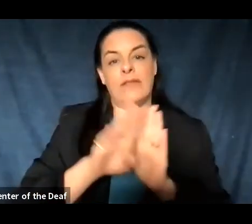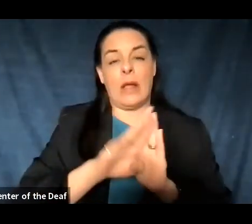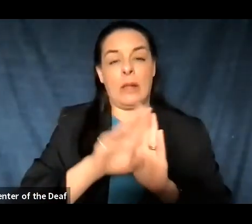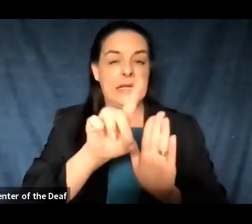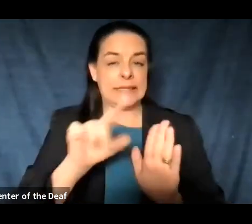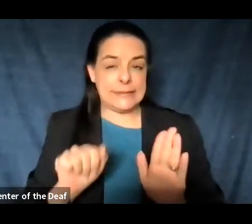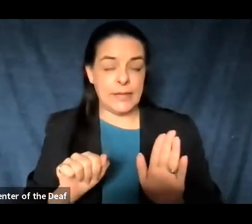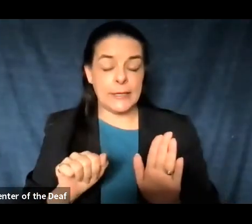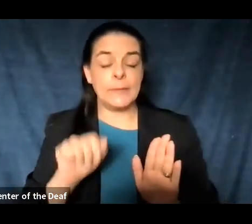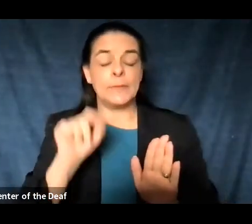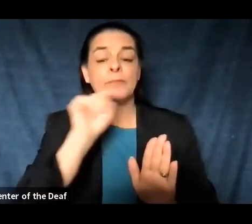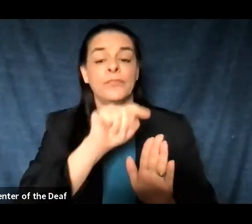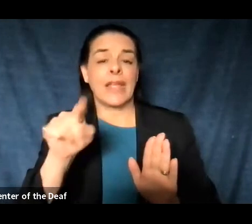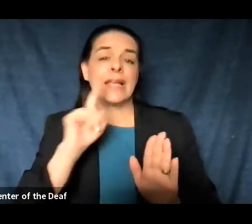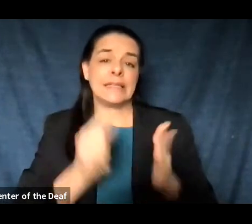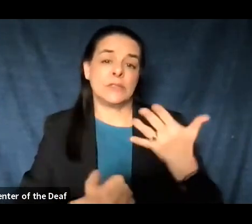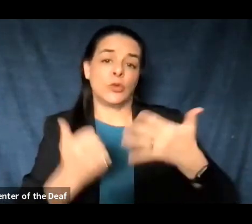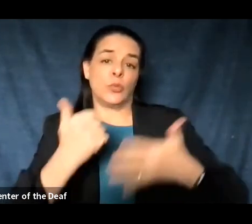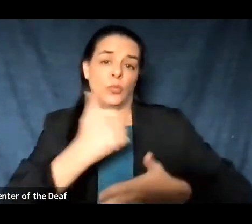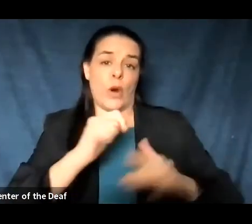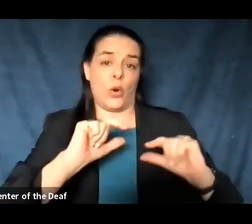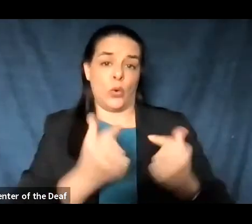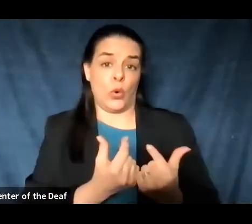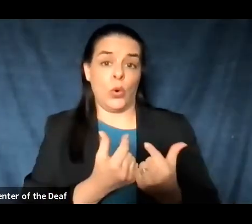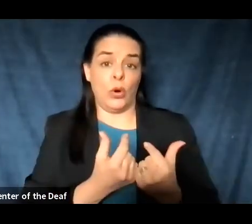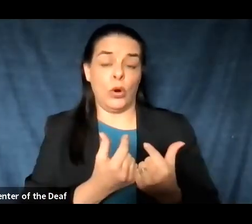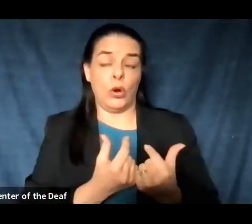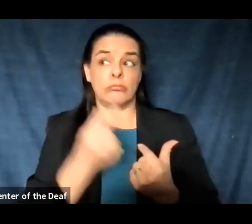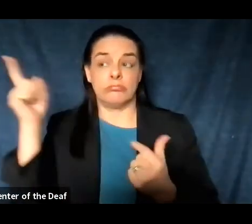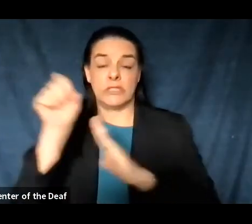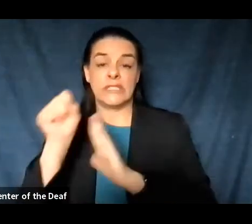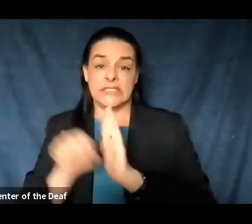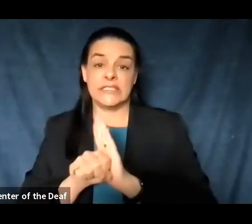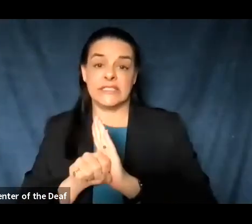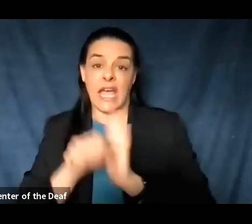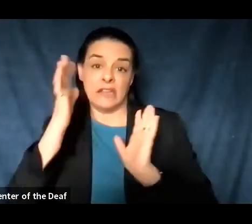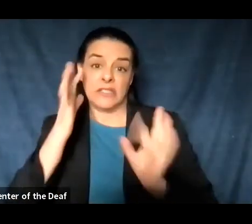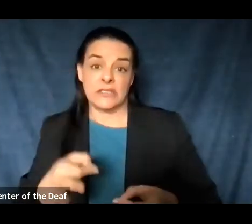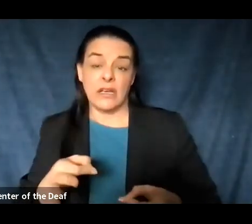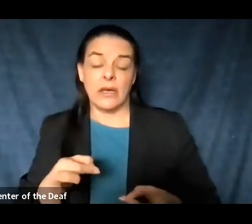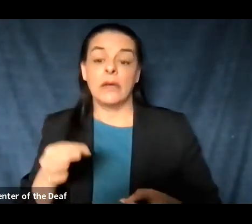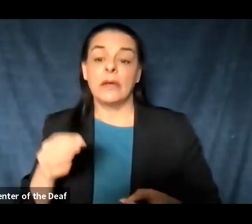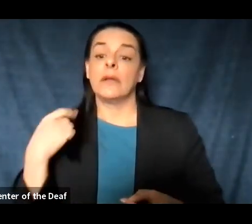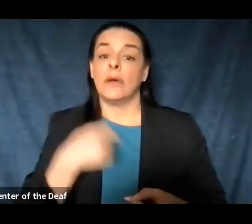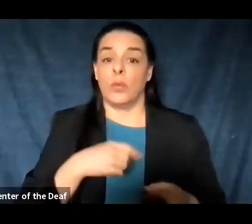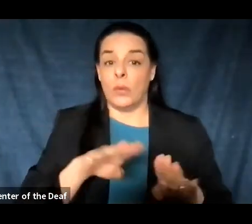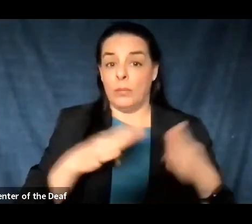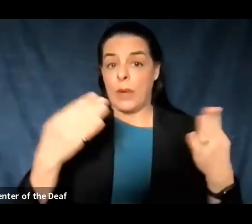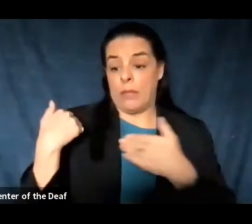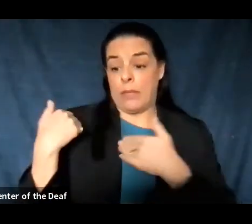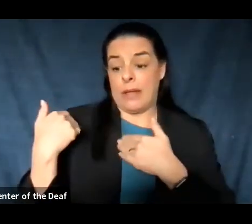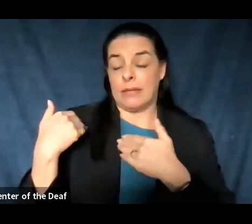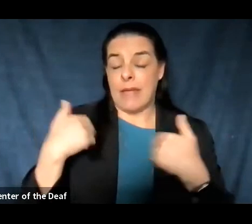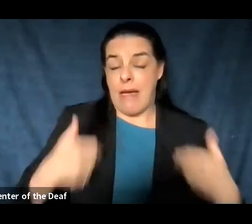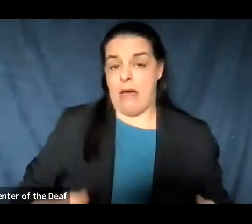is a priority group as identified by the state and is one that we, public health, are responsible for